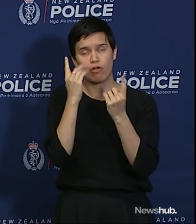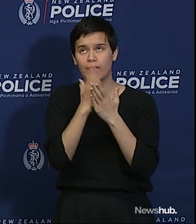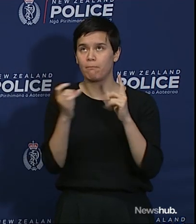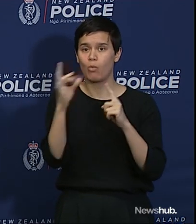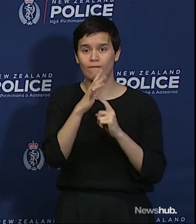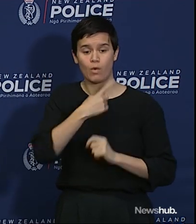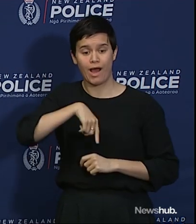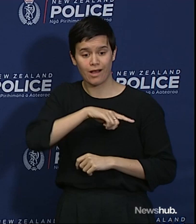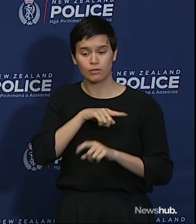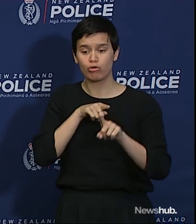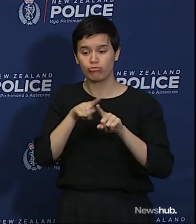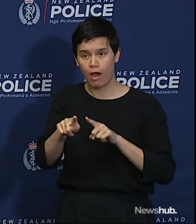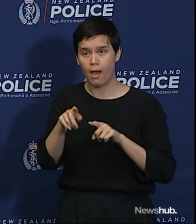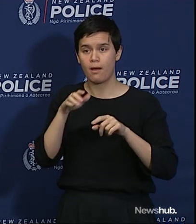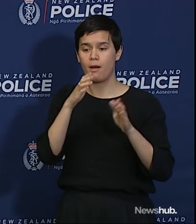as quickly as we can.